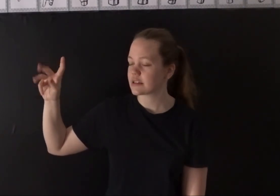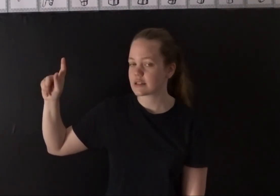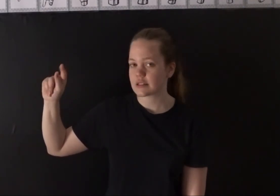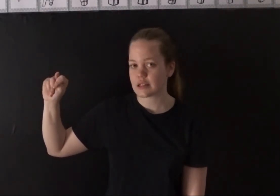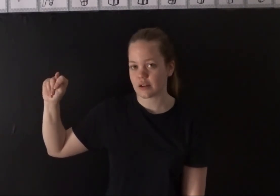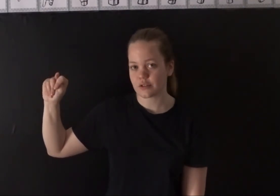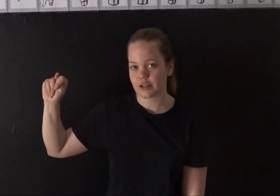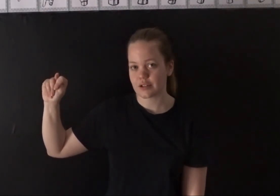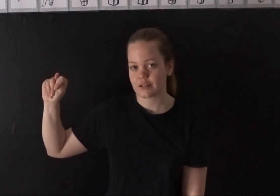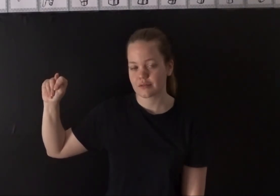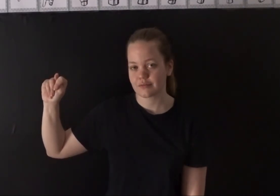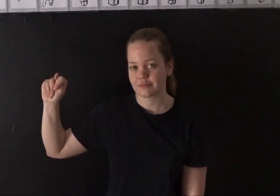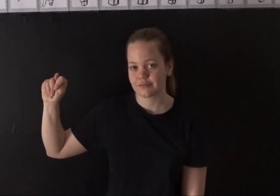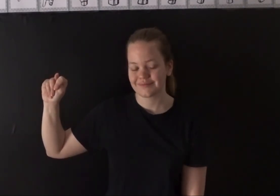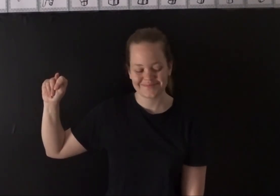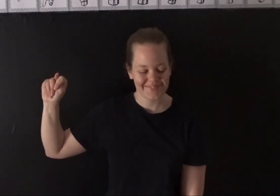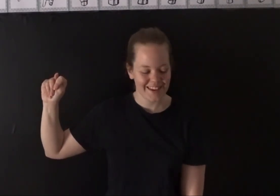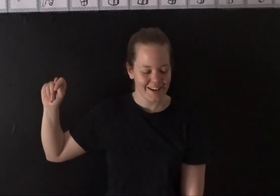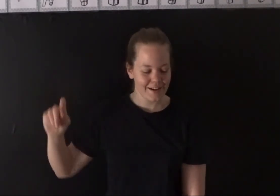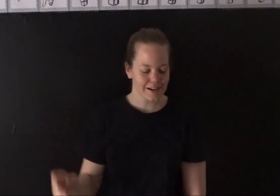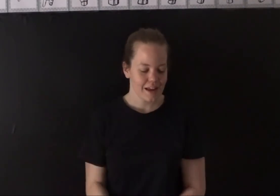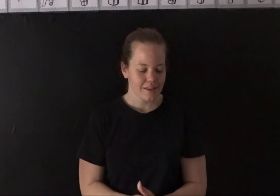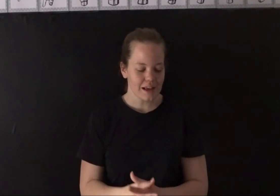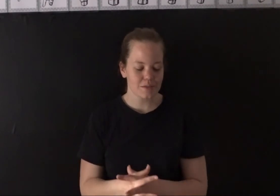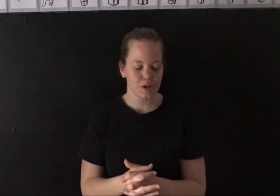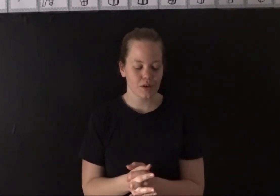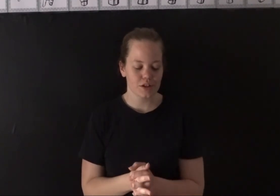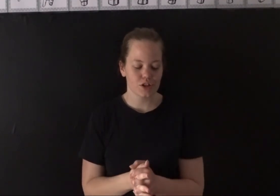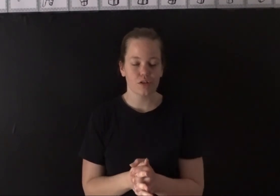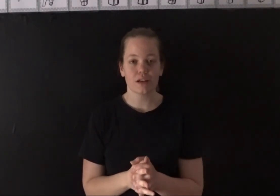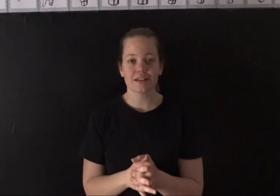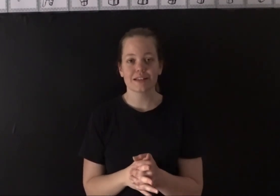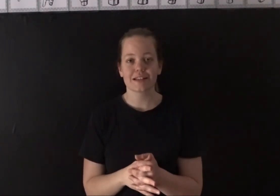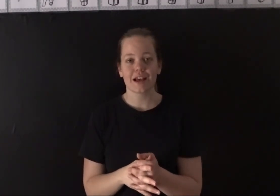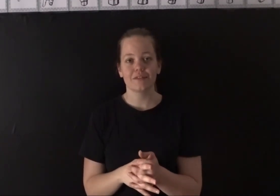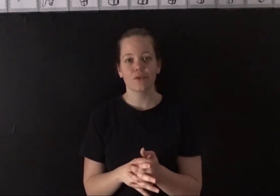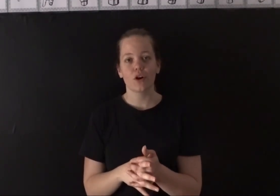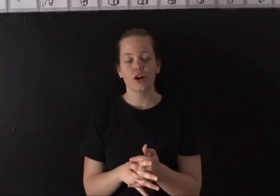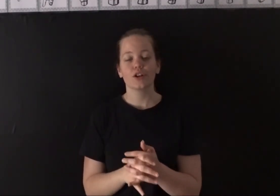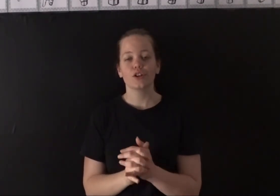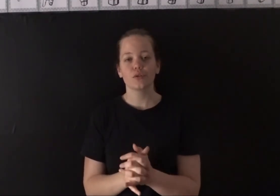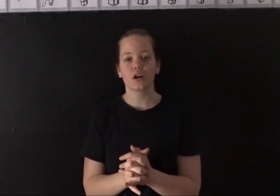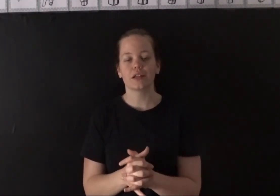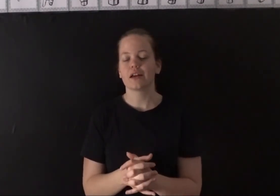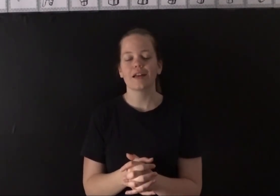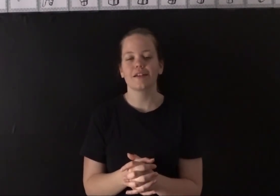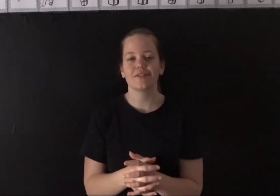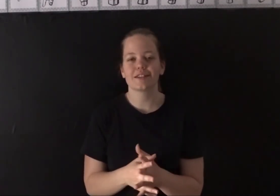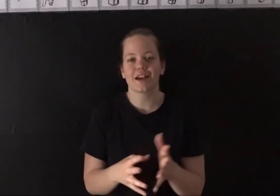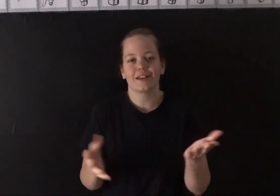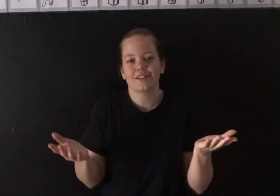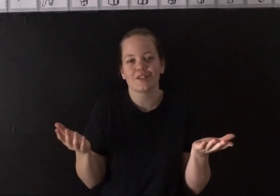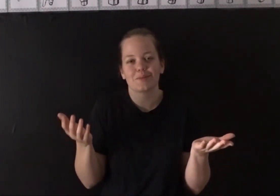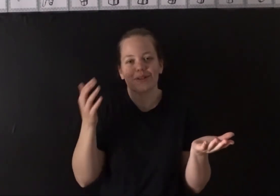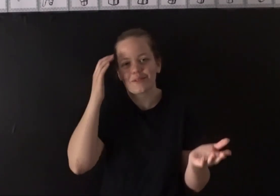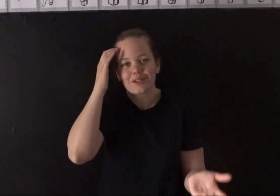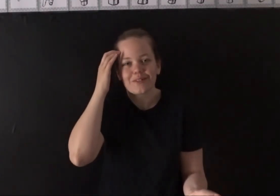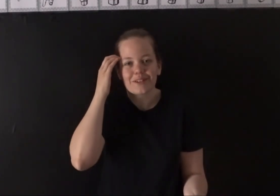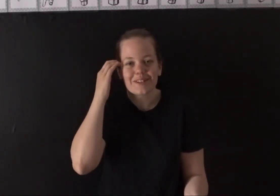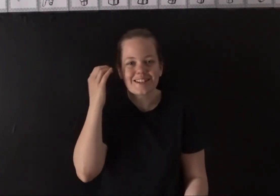Northwest Territories. Alright, the last one we are going to do is the sign for Yukon. I love this sign. It's just one of the really fun ones to